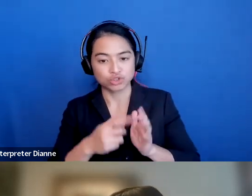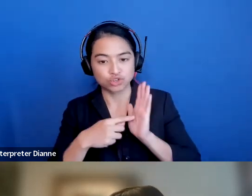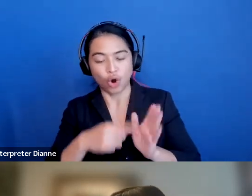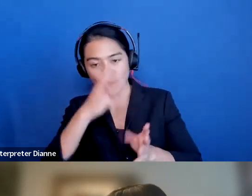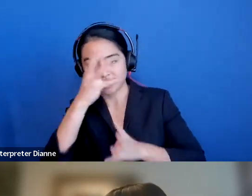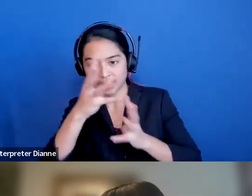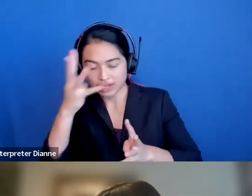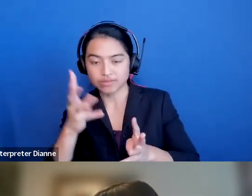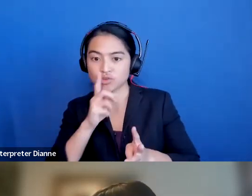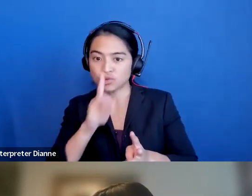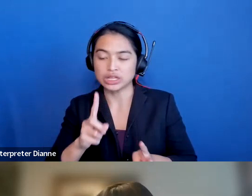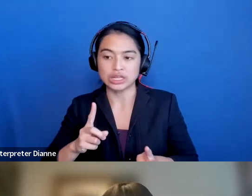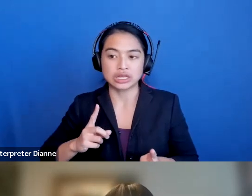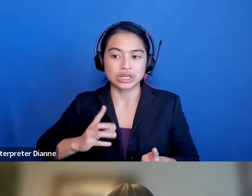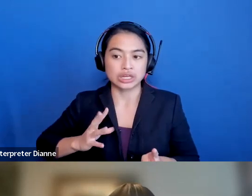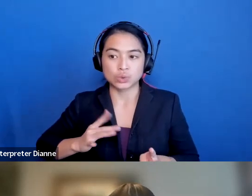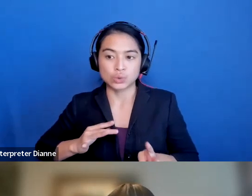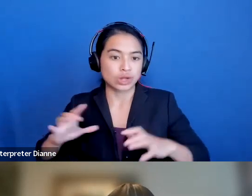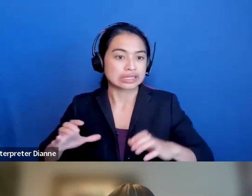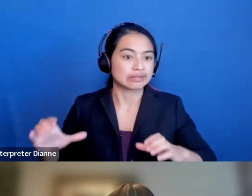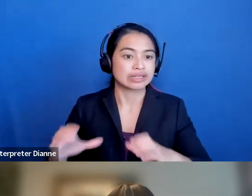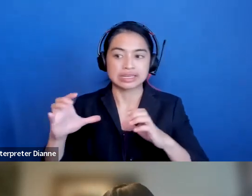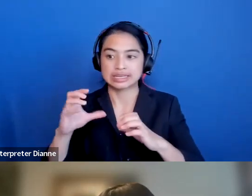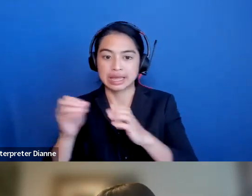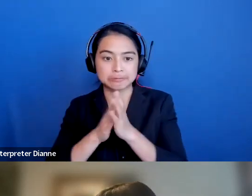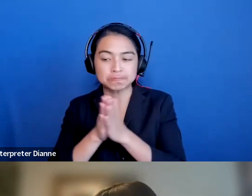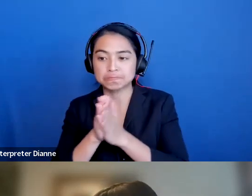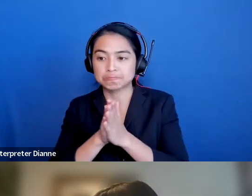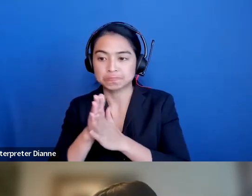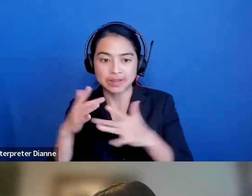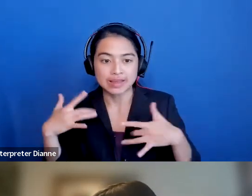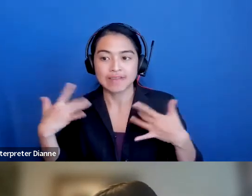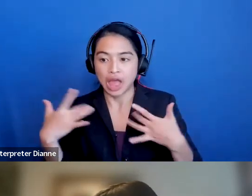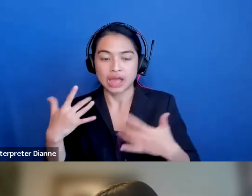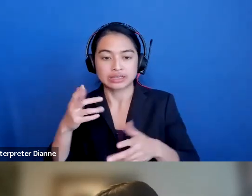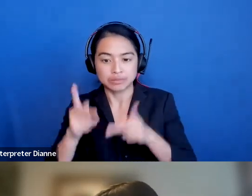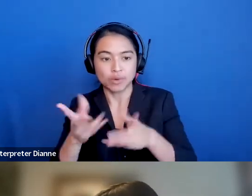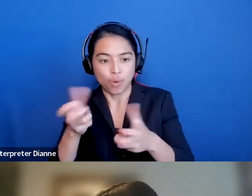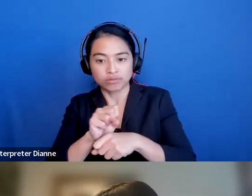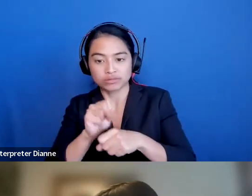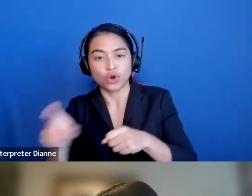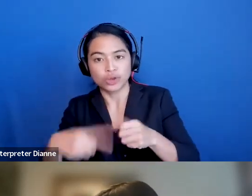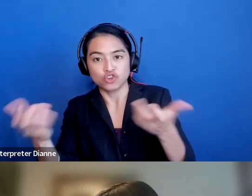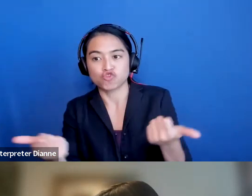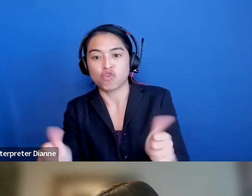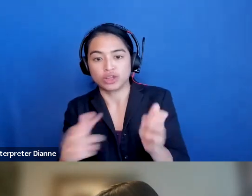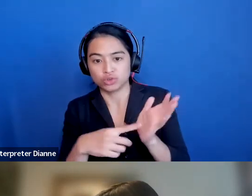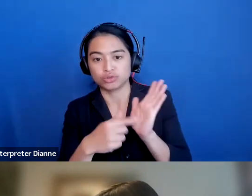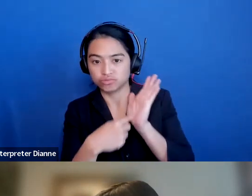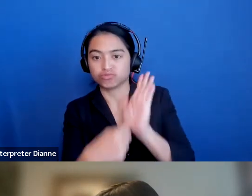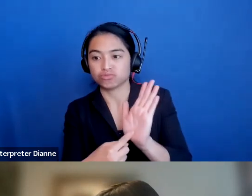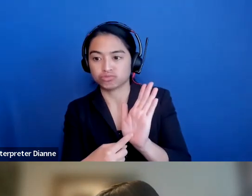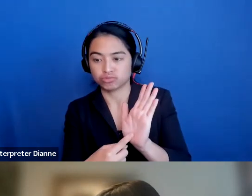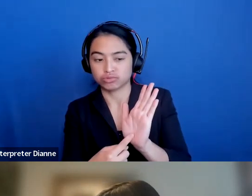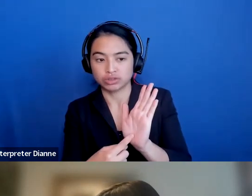just really cool activities and initiatives that folks were working on that we really wanted to elevate at the national level for knowledge